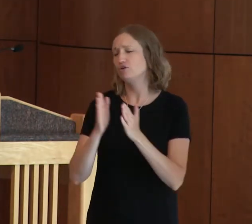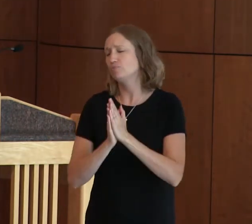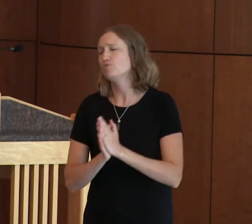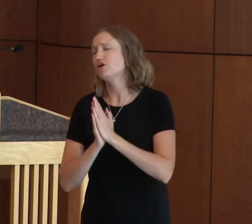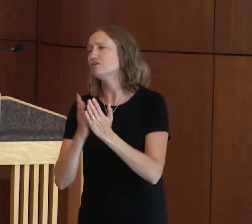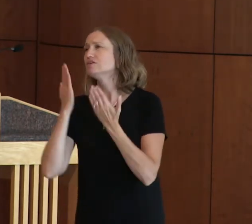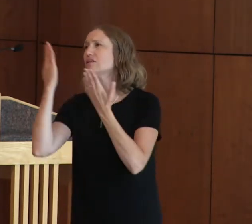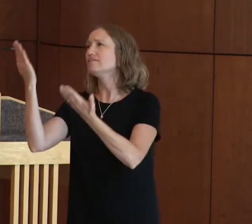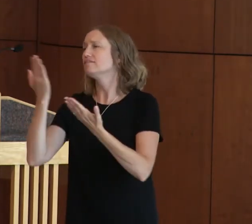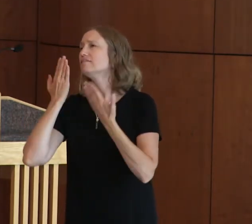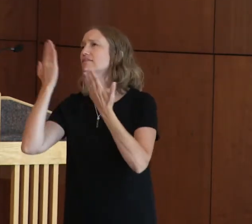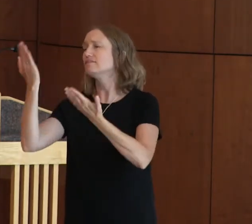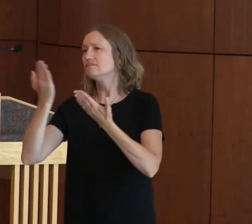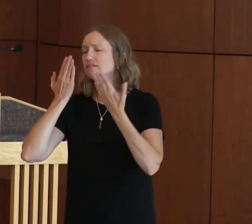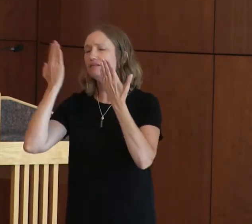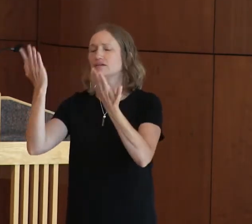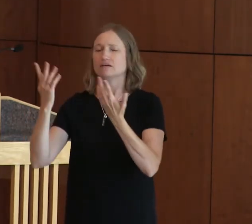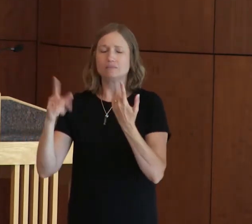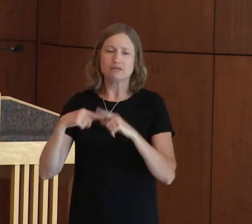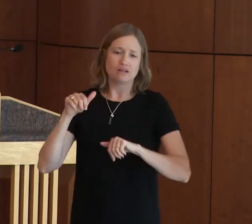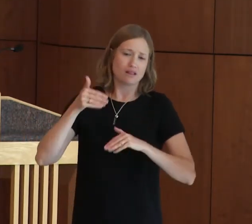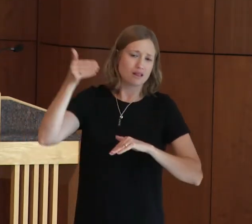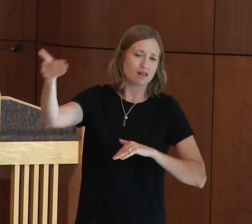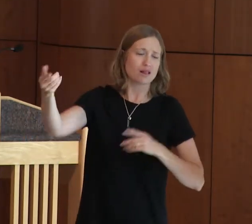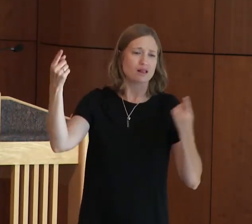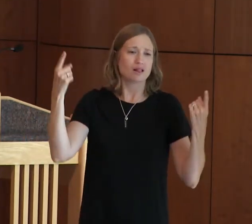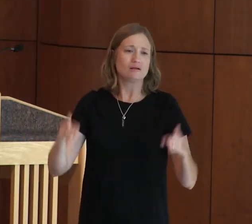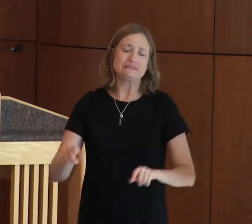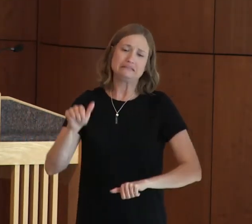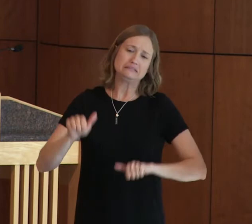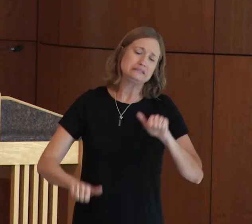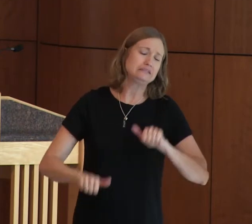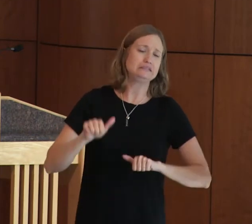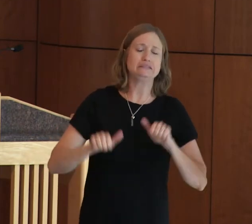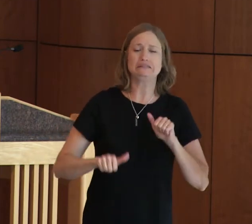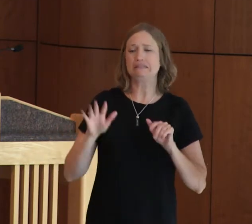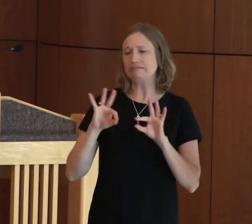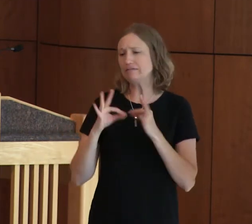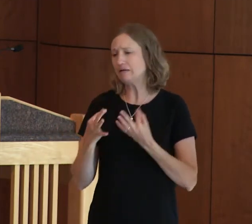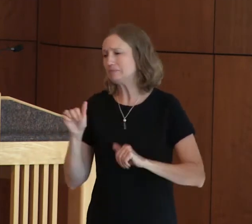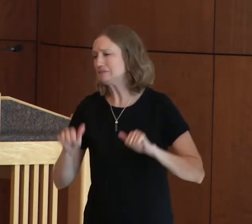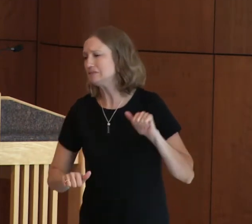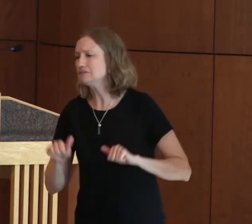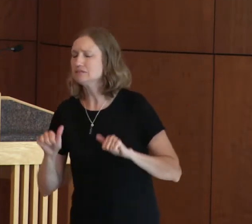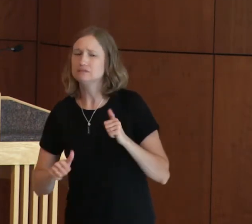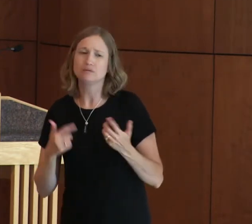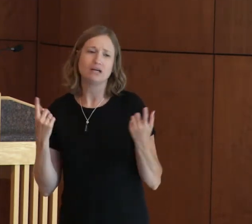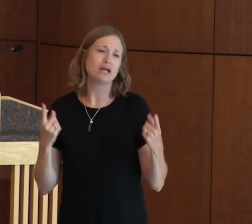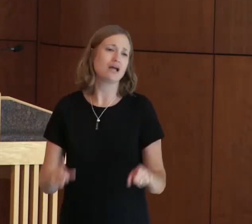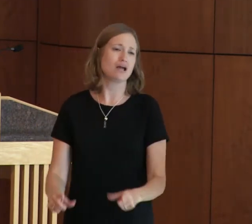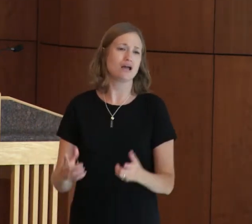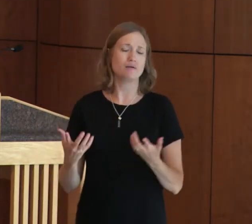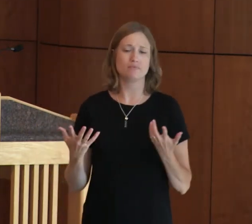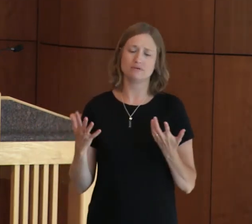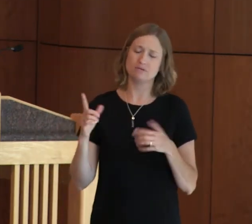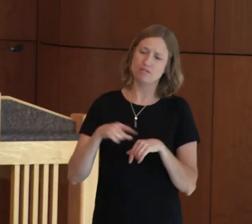up about the uncertainty that's coming for him and for their family, and the long journey